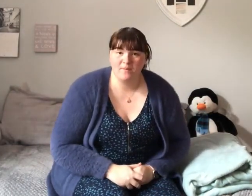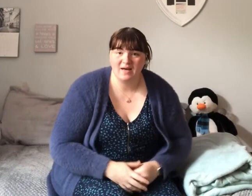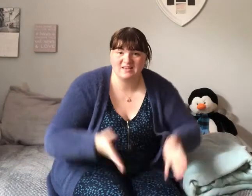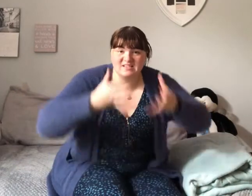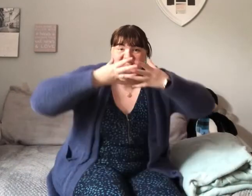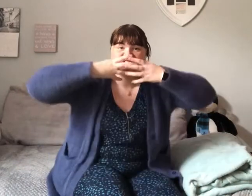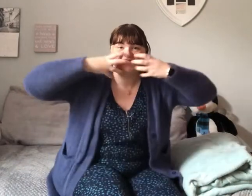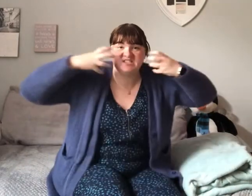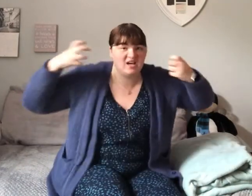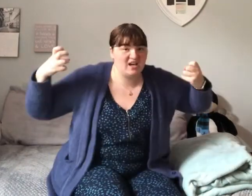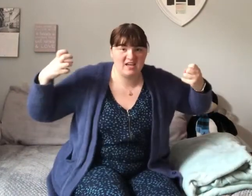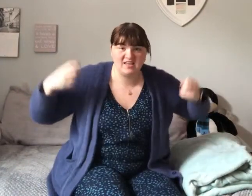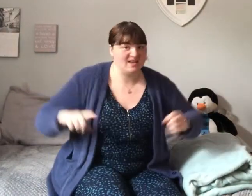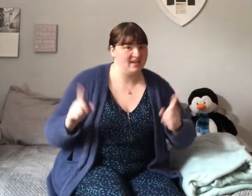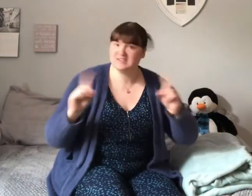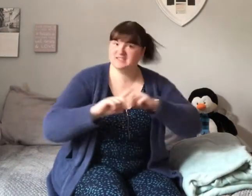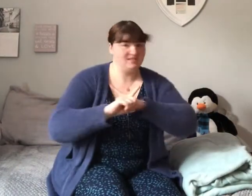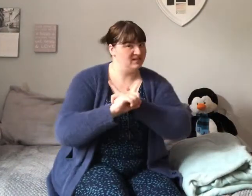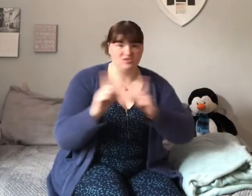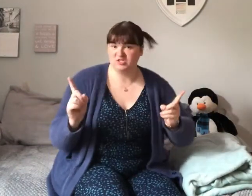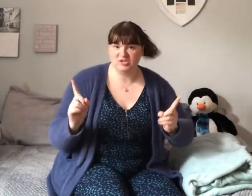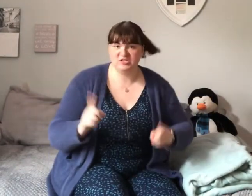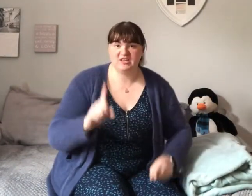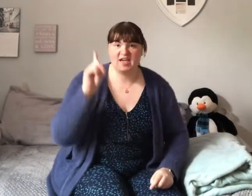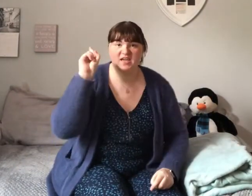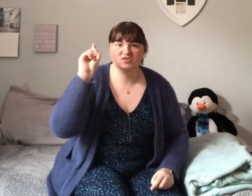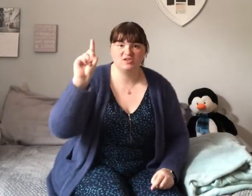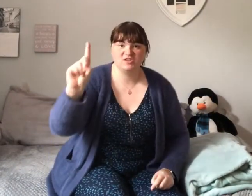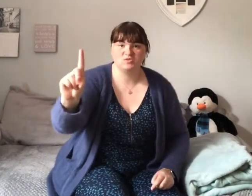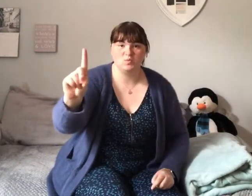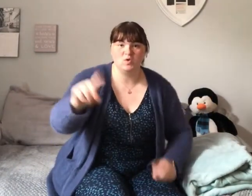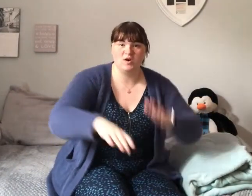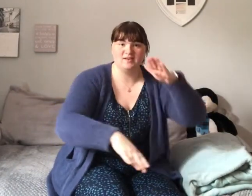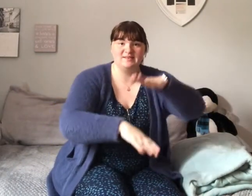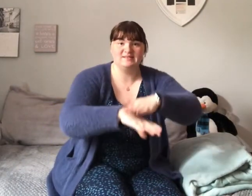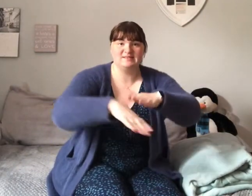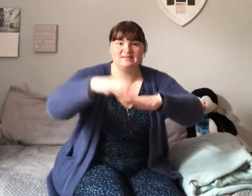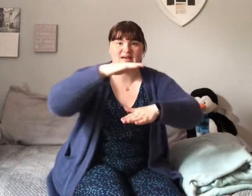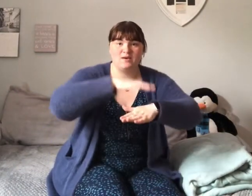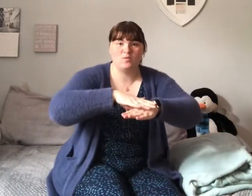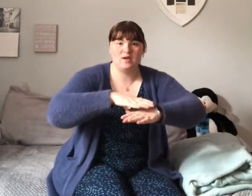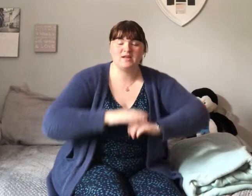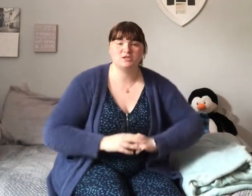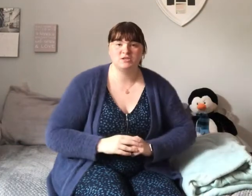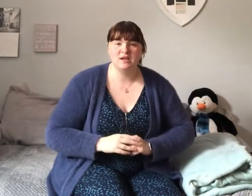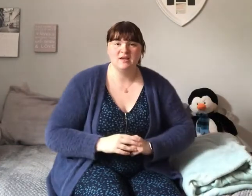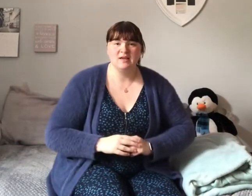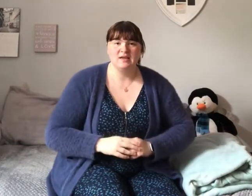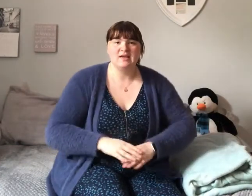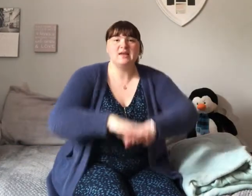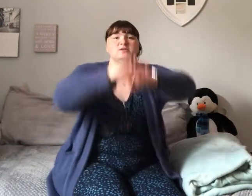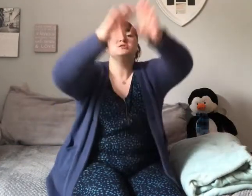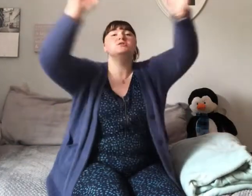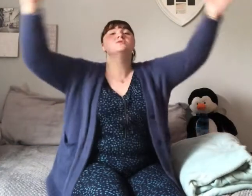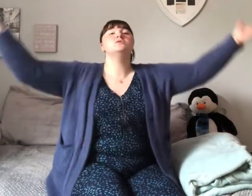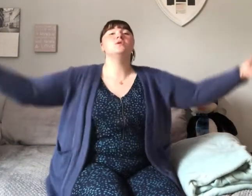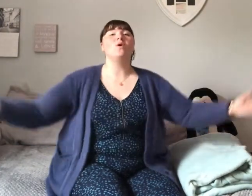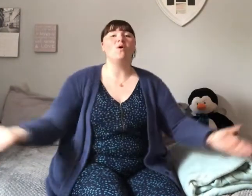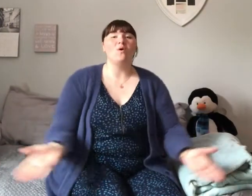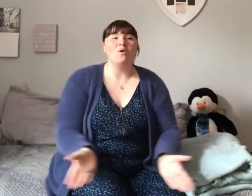But the tiger did not take just one sandwich. He took